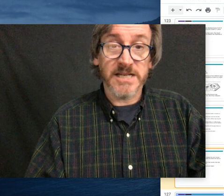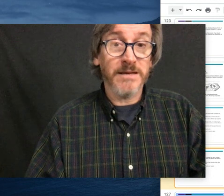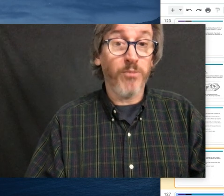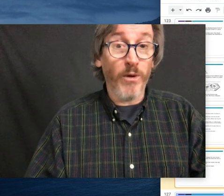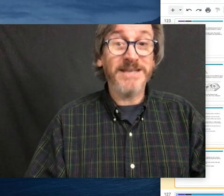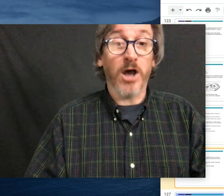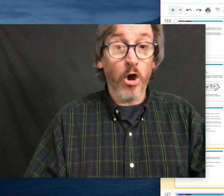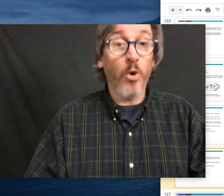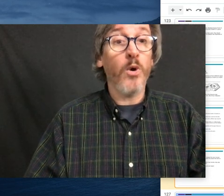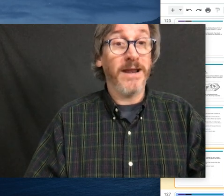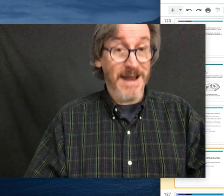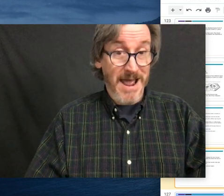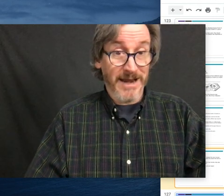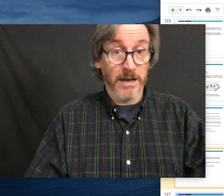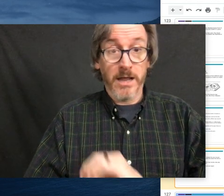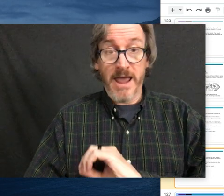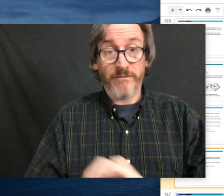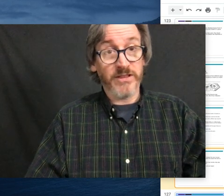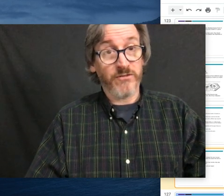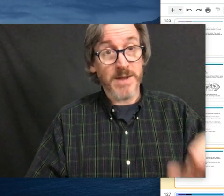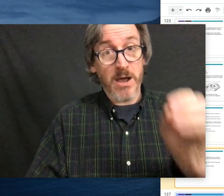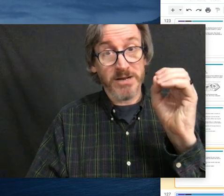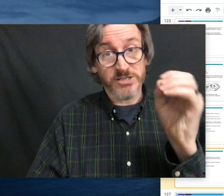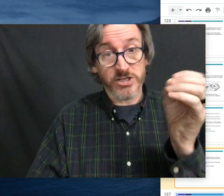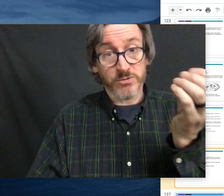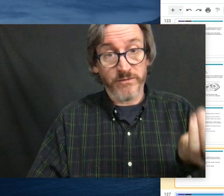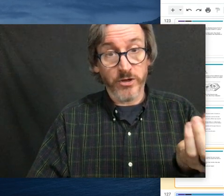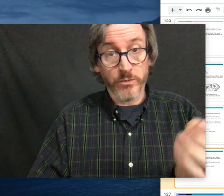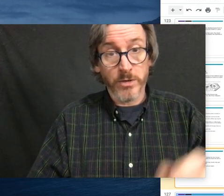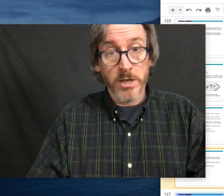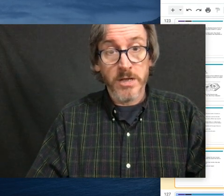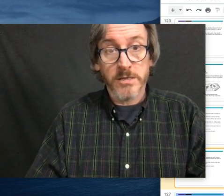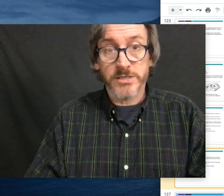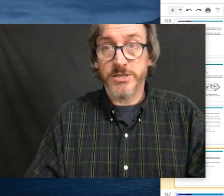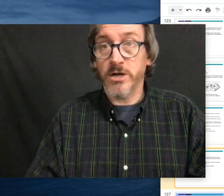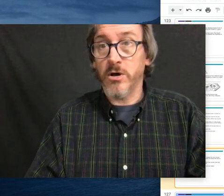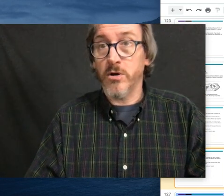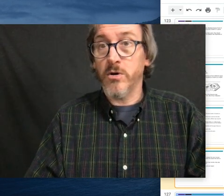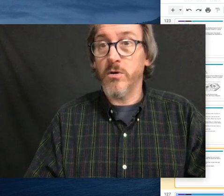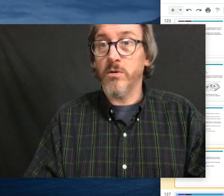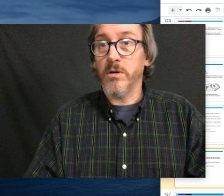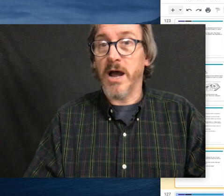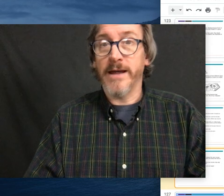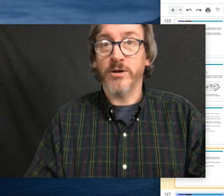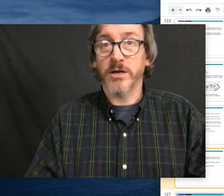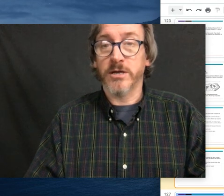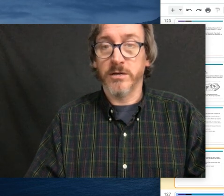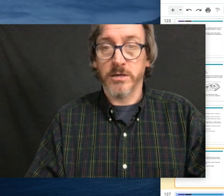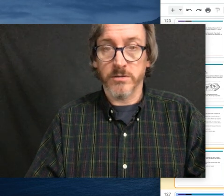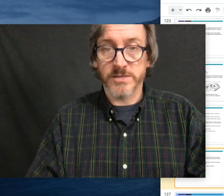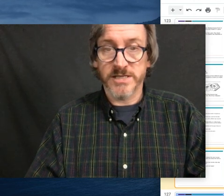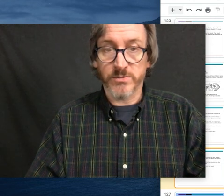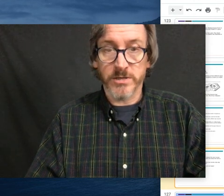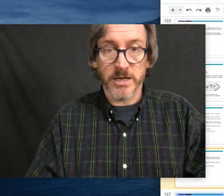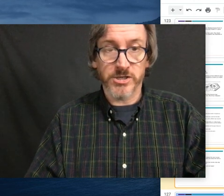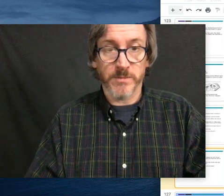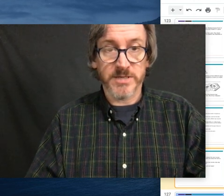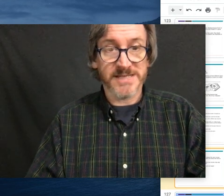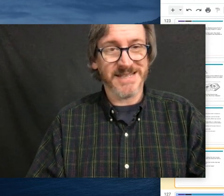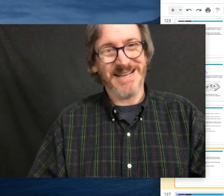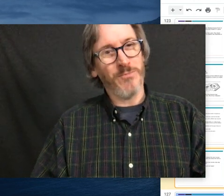was 16.09. Everything from now on is just review. So I'm going to close